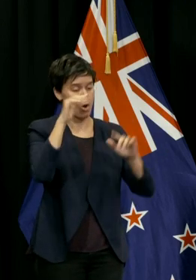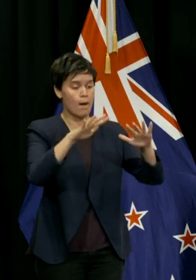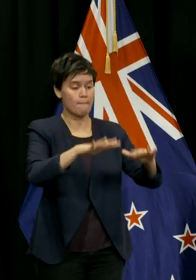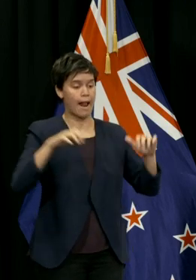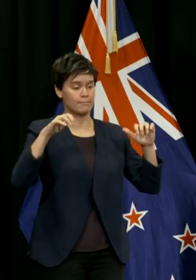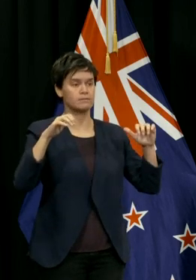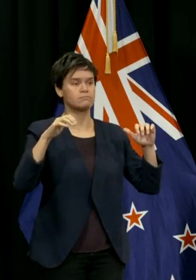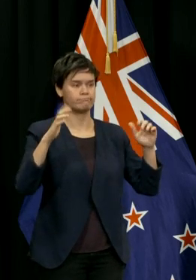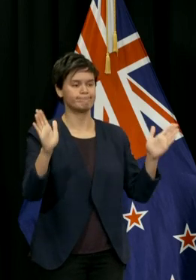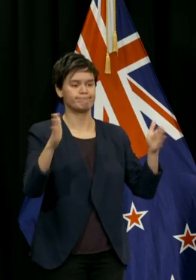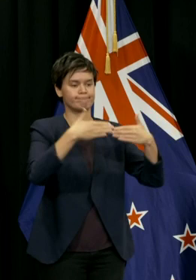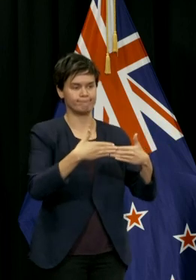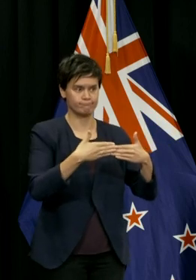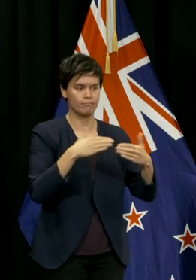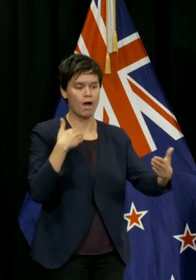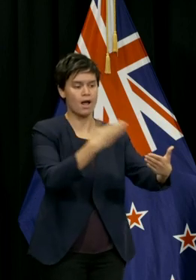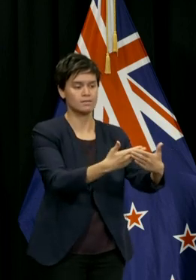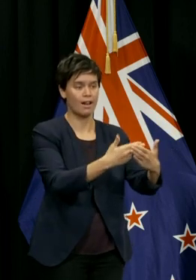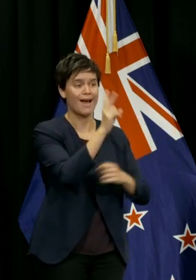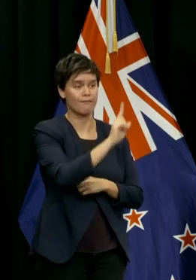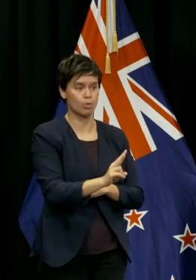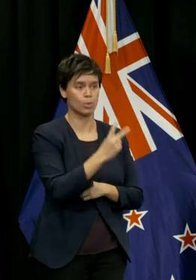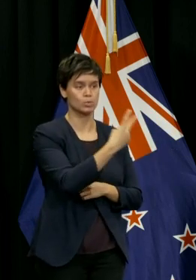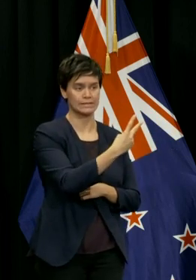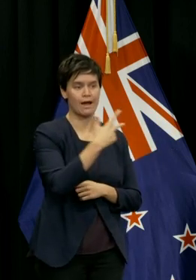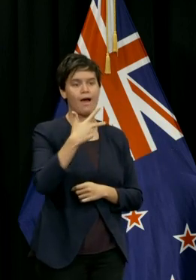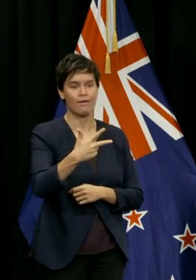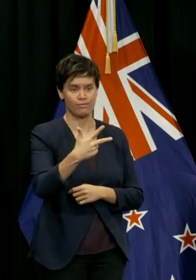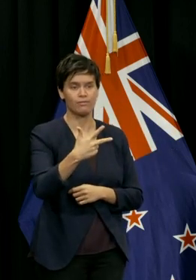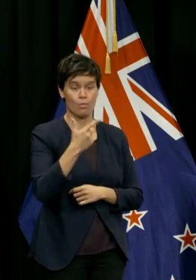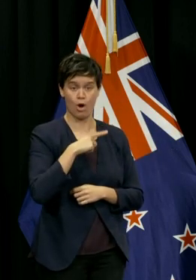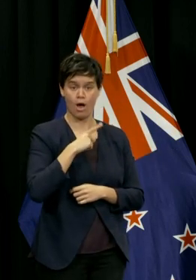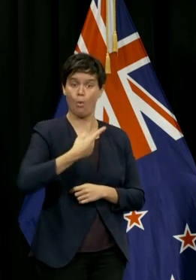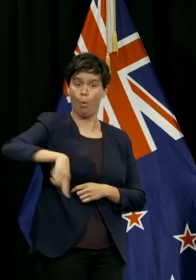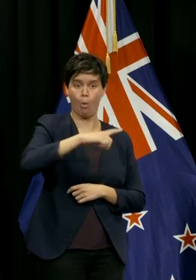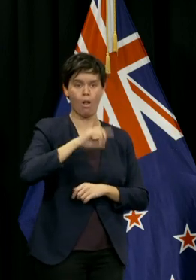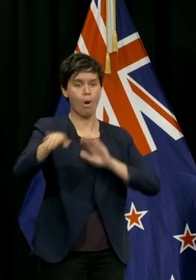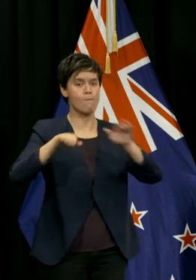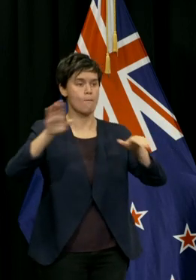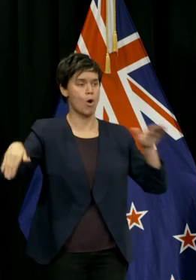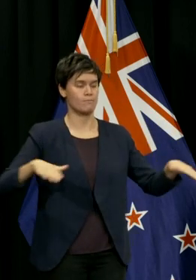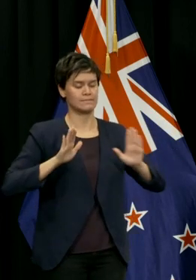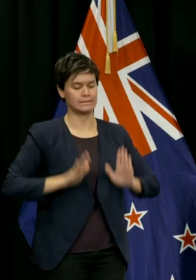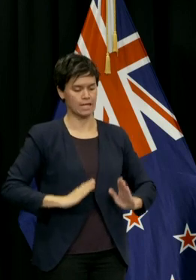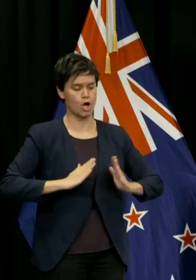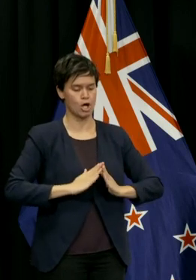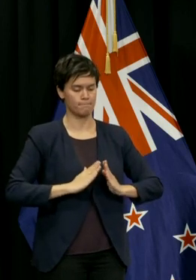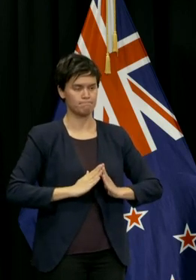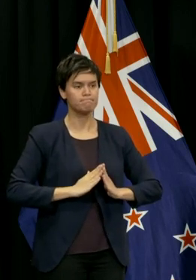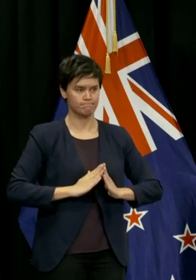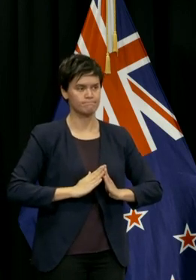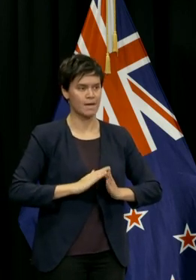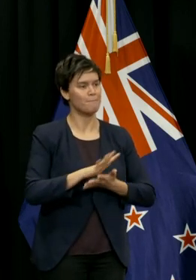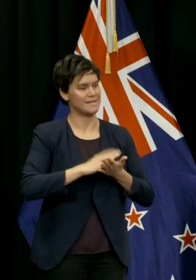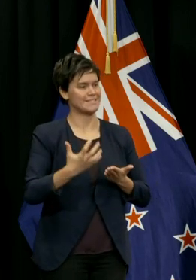the country stays at home to fight COVID-19 and to save lives. However, a special select committee to be led